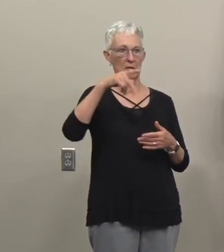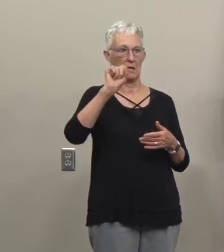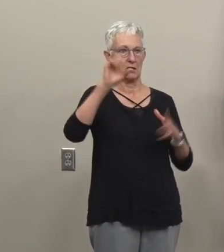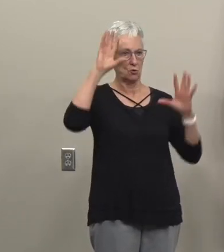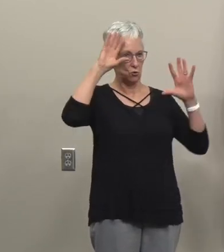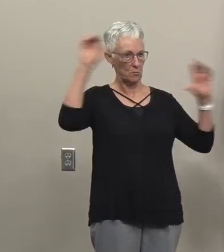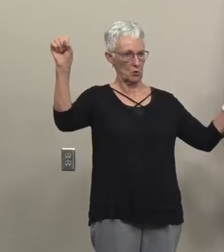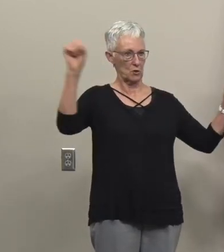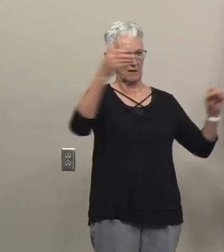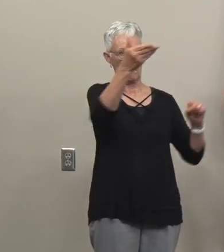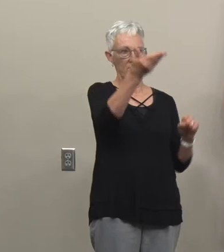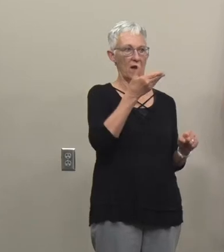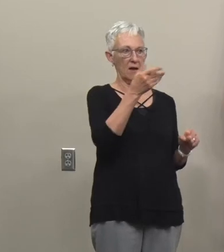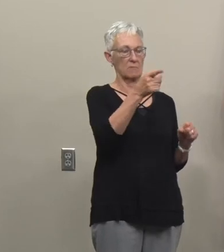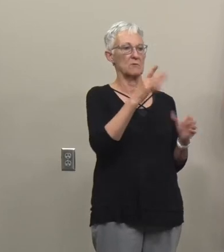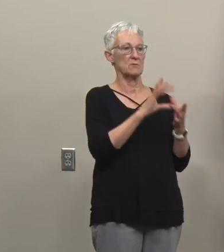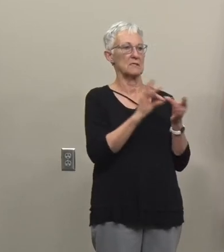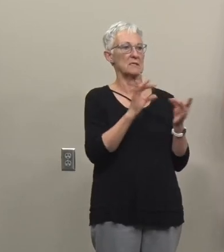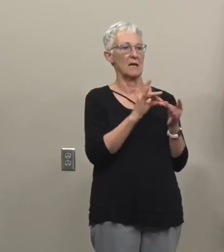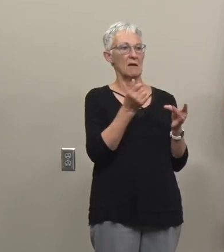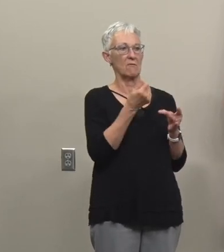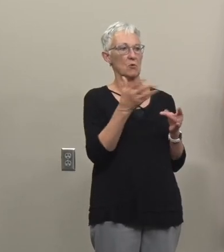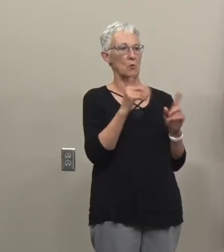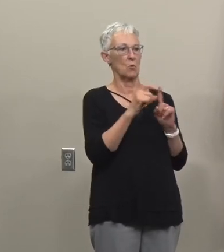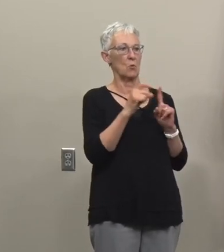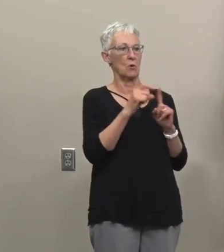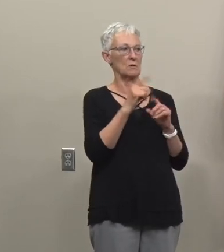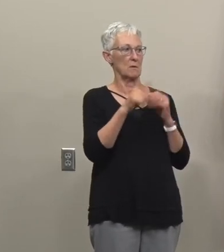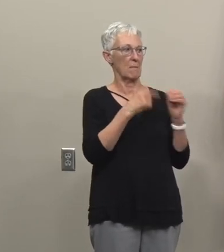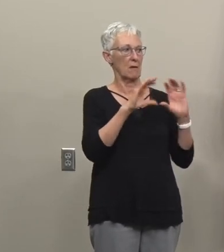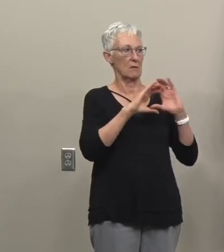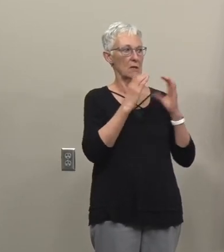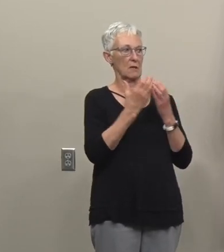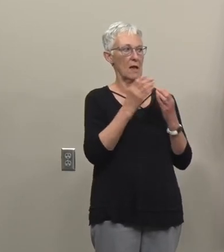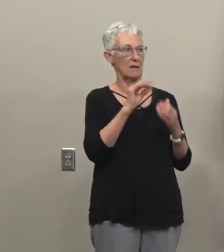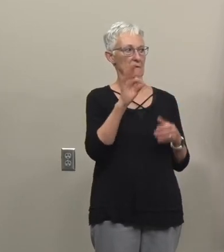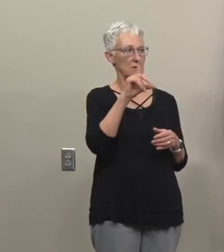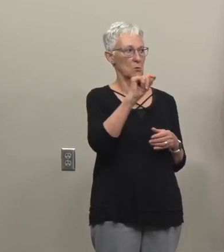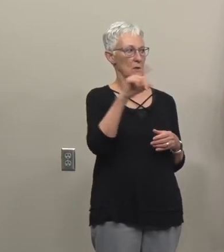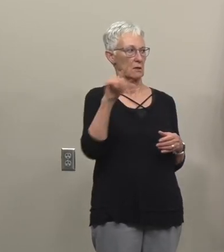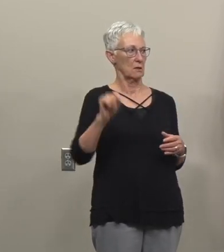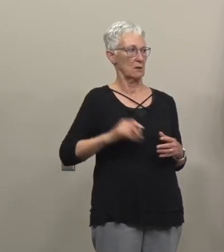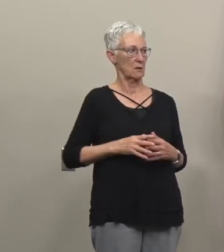I invite him up to the podium to say a few words about the Class of 2020.